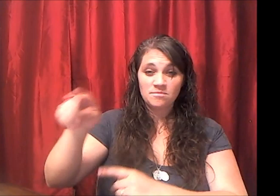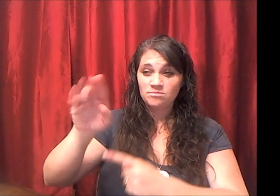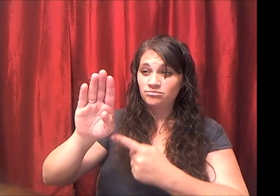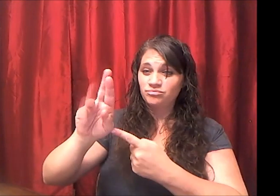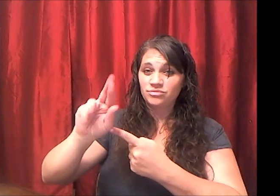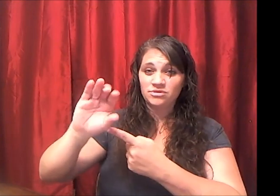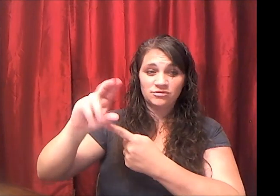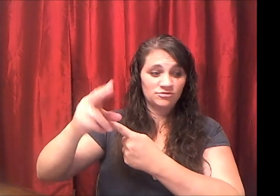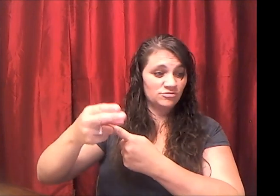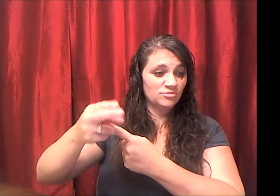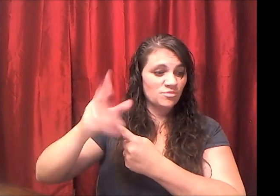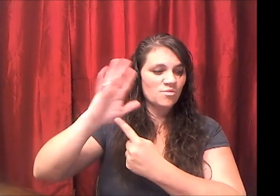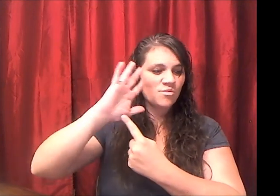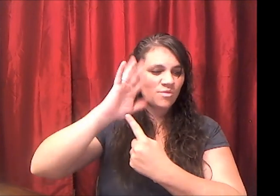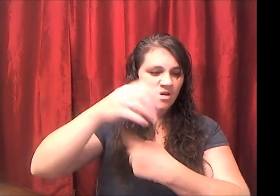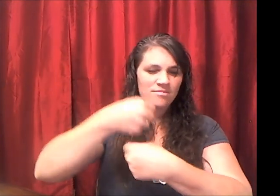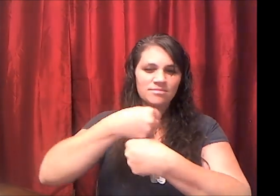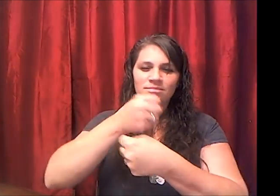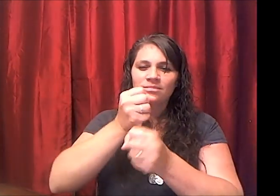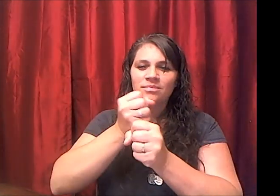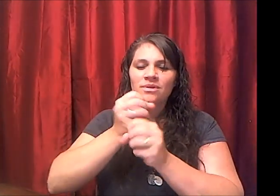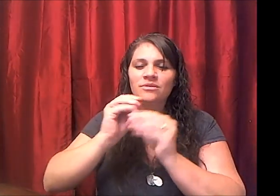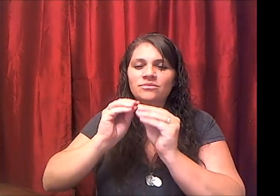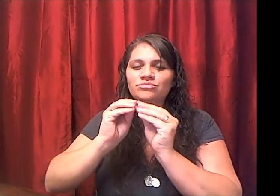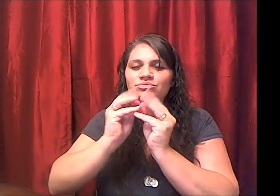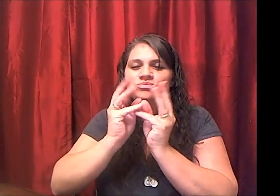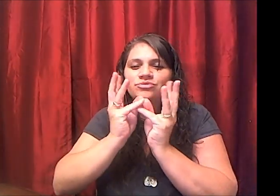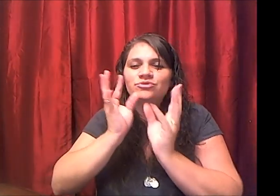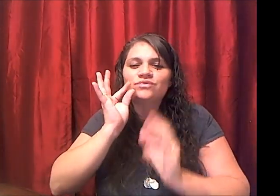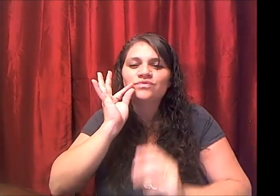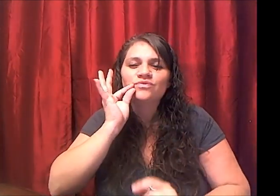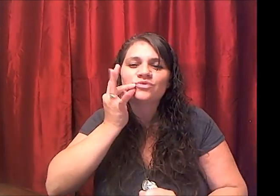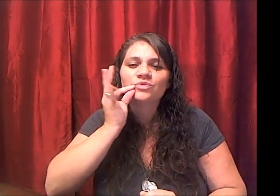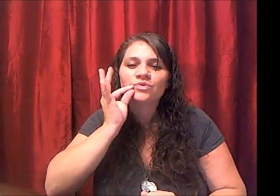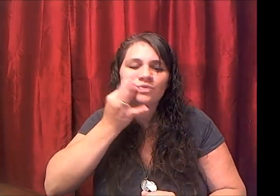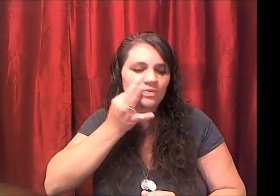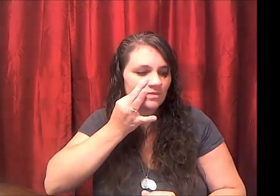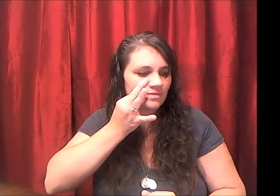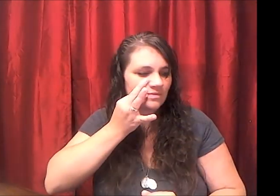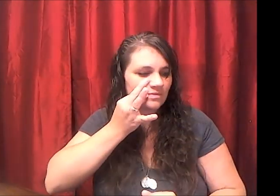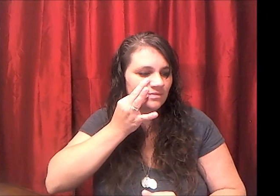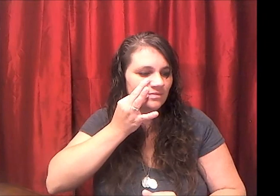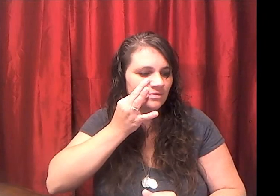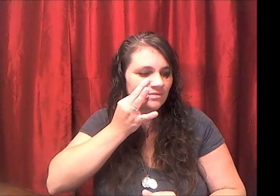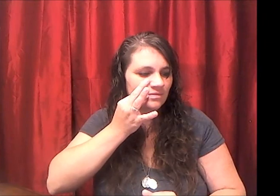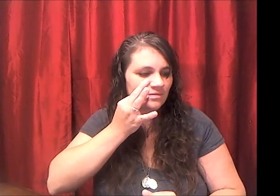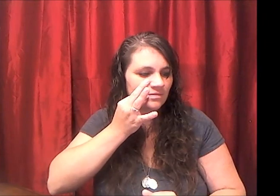It's really big at Bridge Auto in Manhattan. Or online all the time at